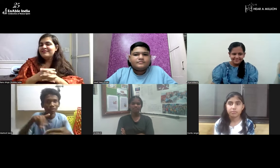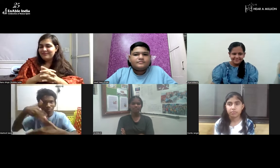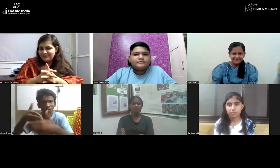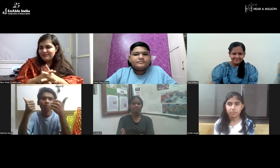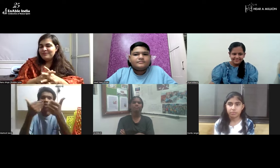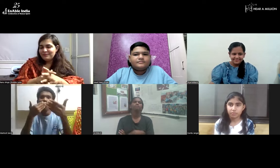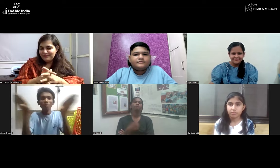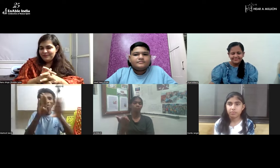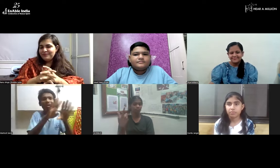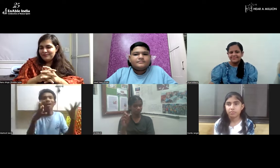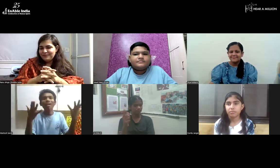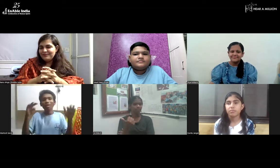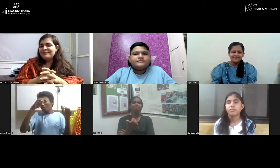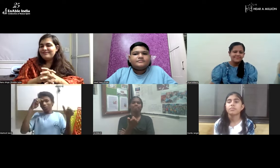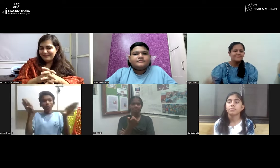Yeah, so